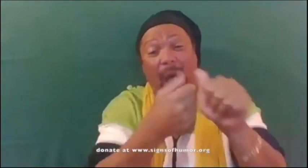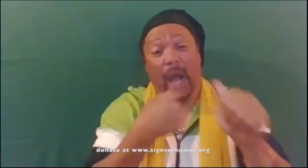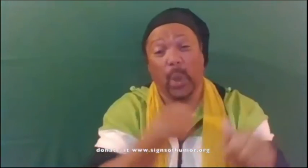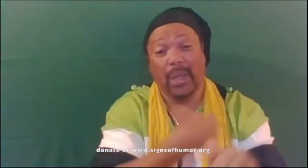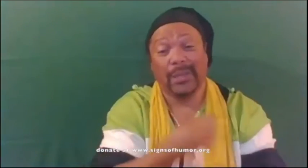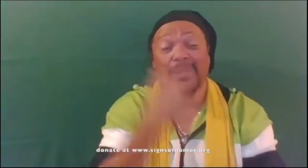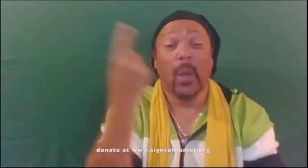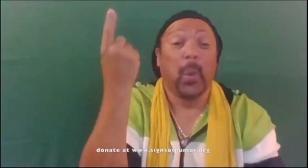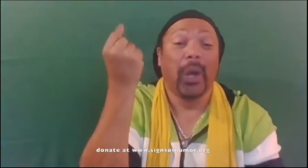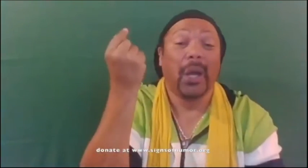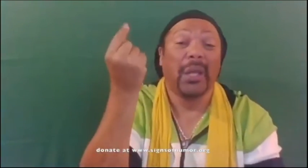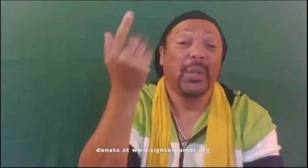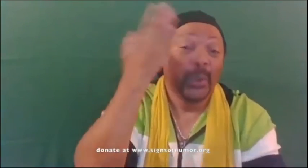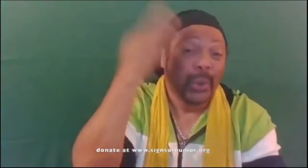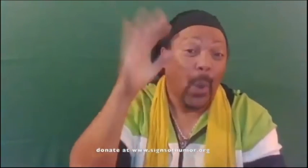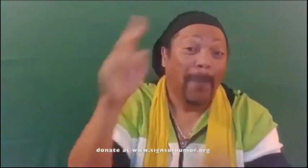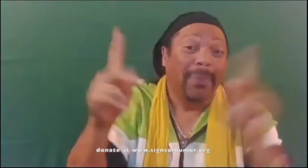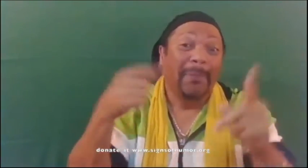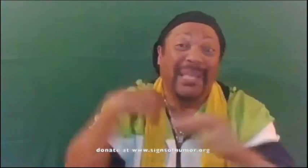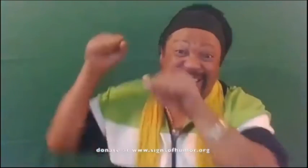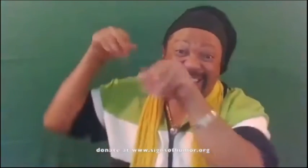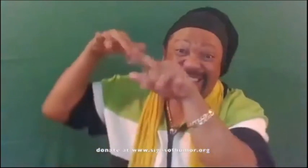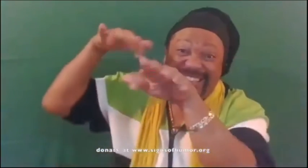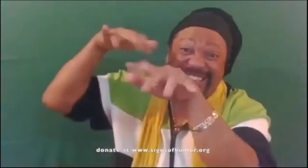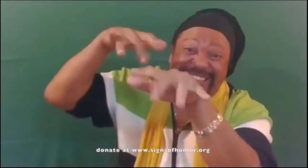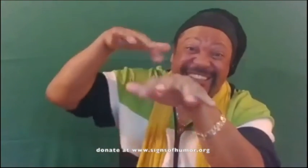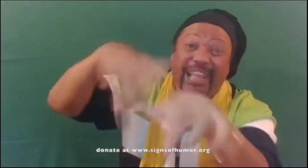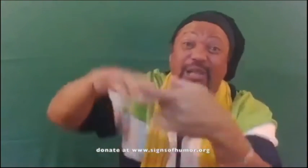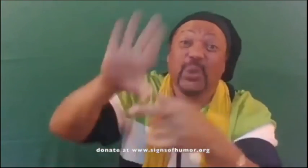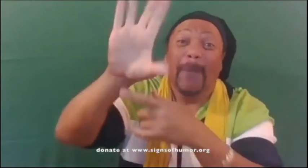When people try to follow us, what they do? You know what they do.